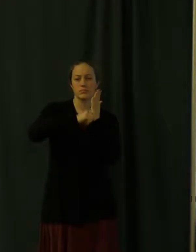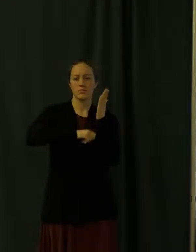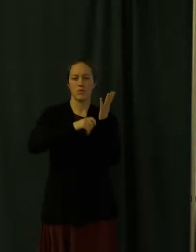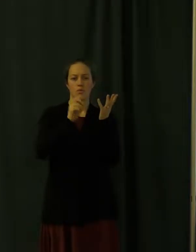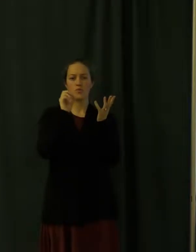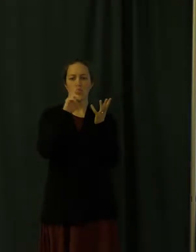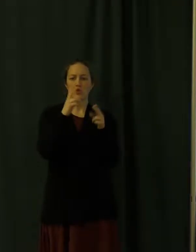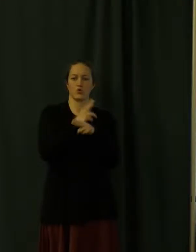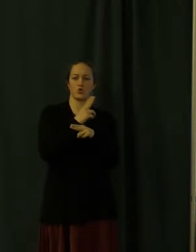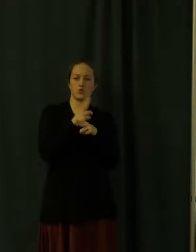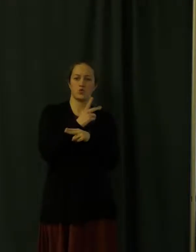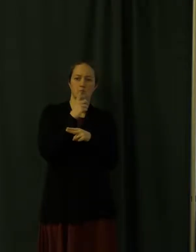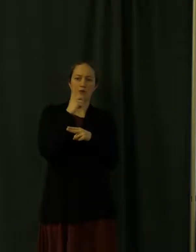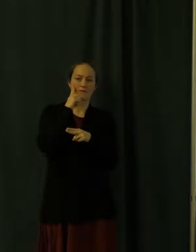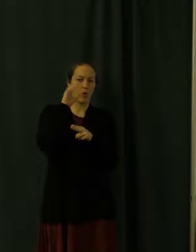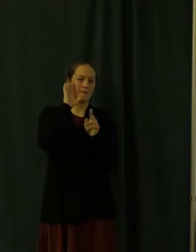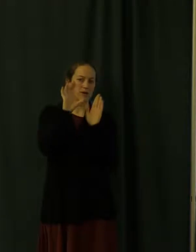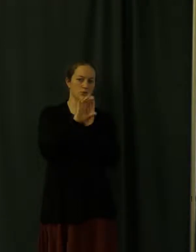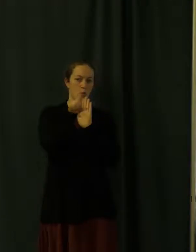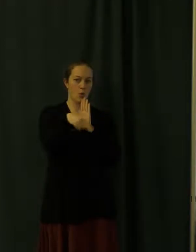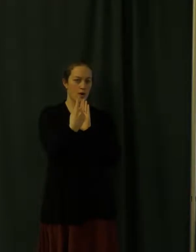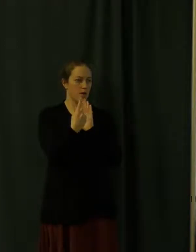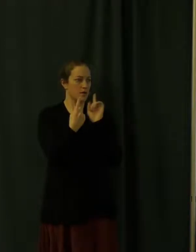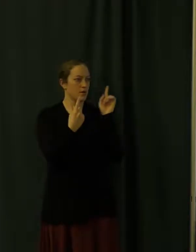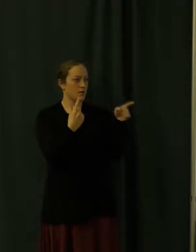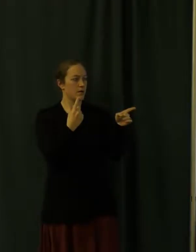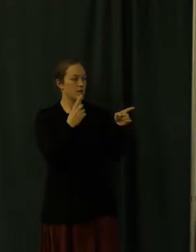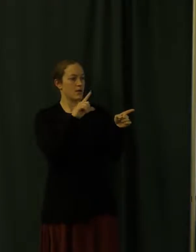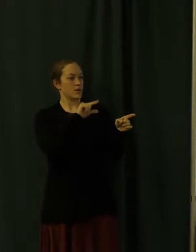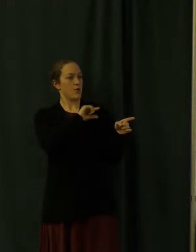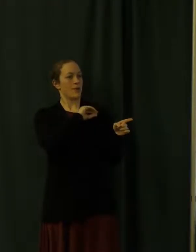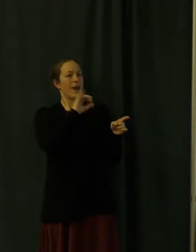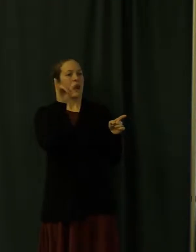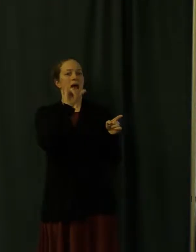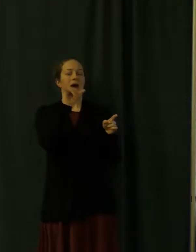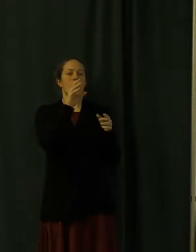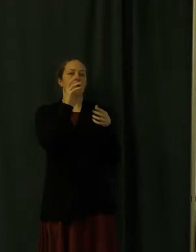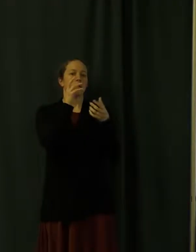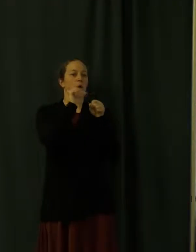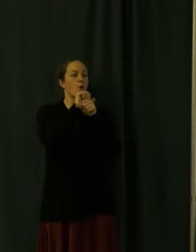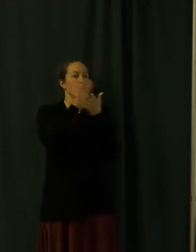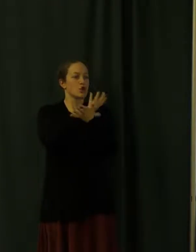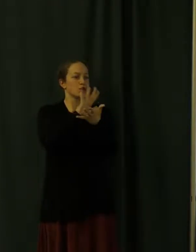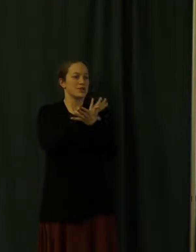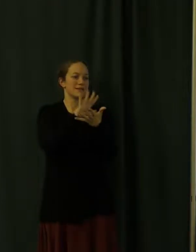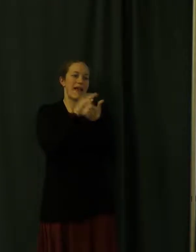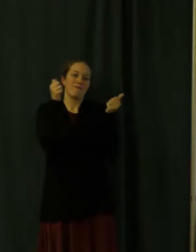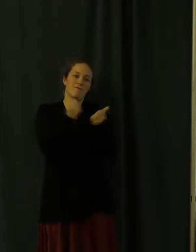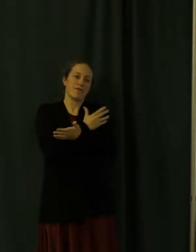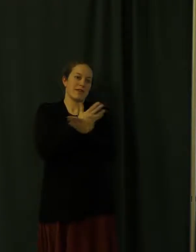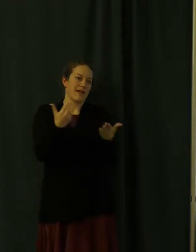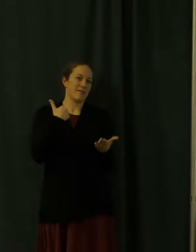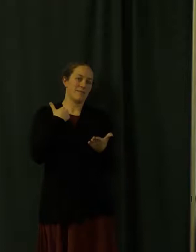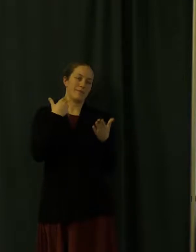you're just using it basically to put the images in? Like worksheets, like Yeah, lots all and kinds lots of of things. Yes. Yeah. All the